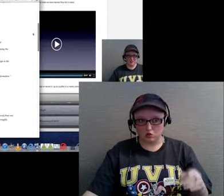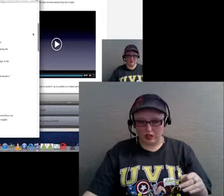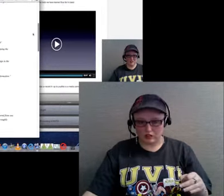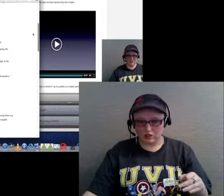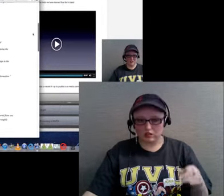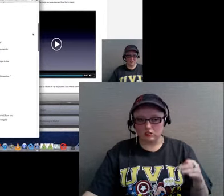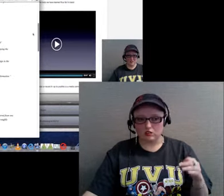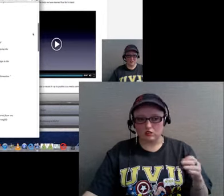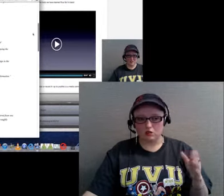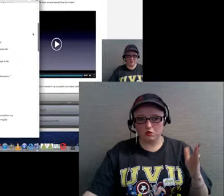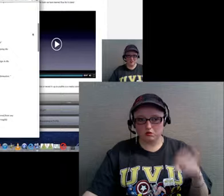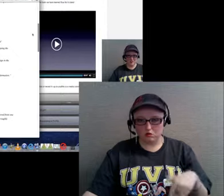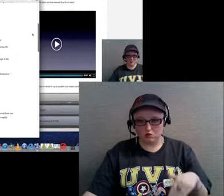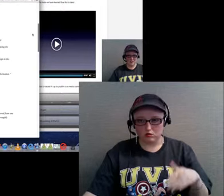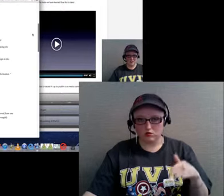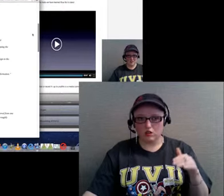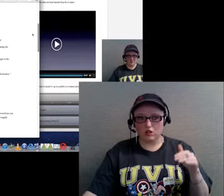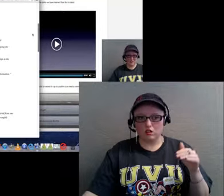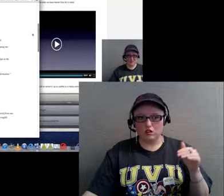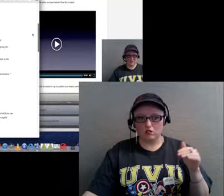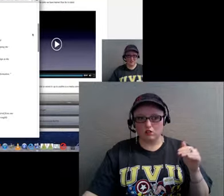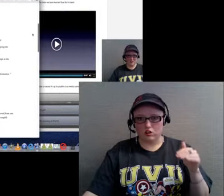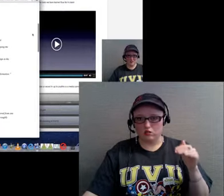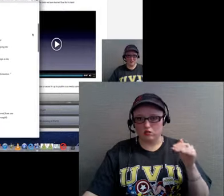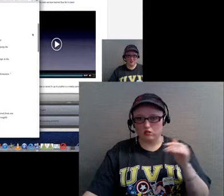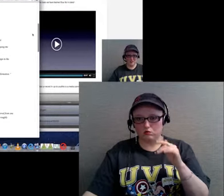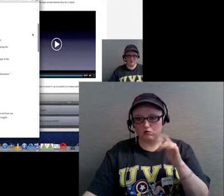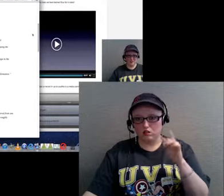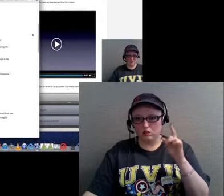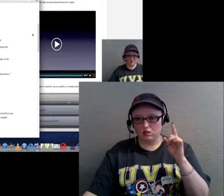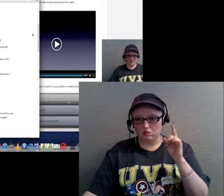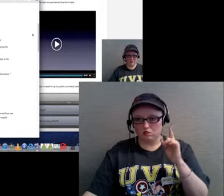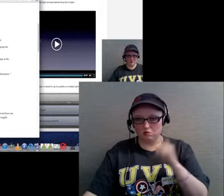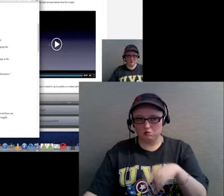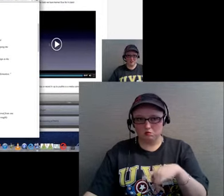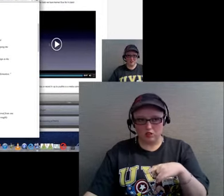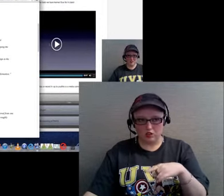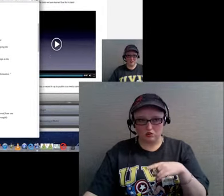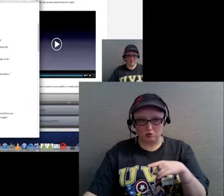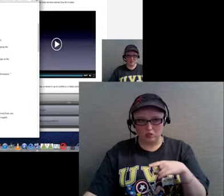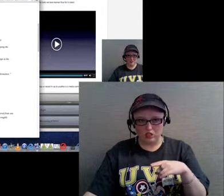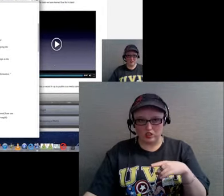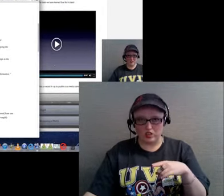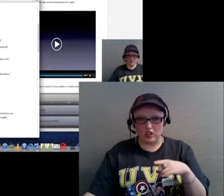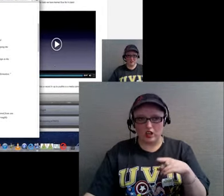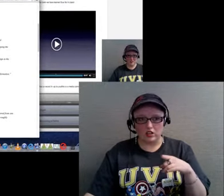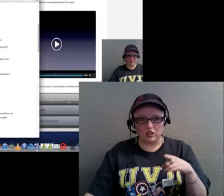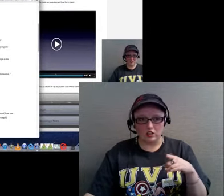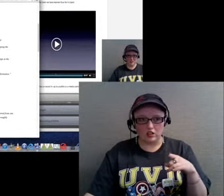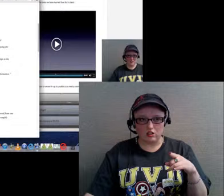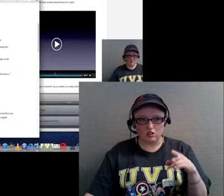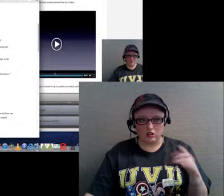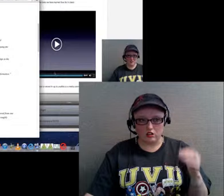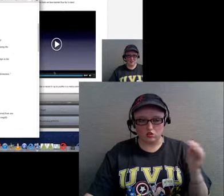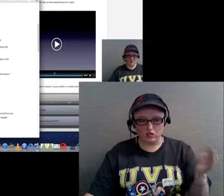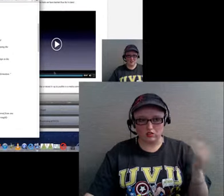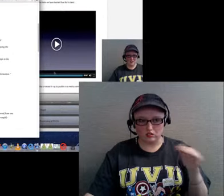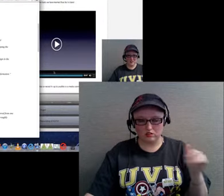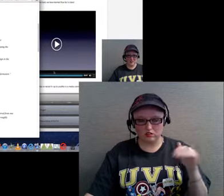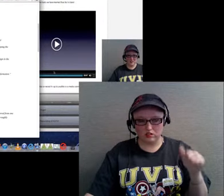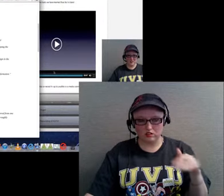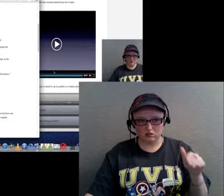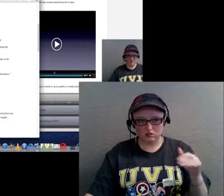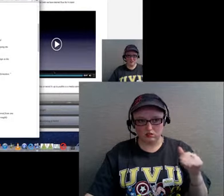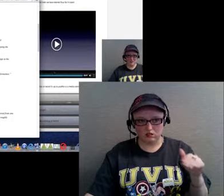probably address, and so I'll go through those in regards to my interpretation and try to